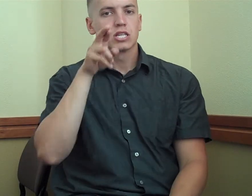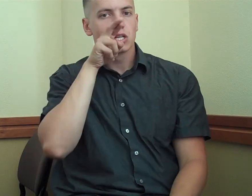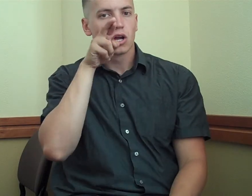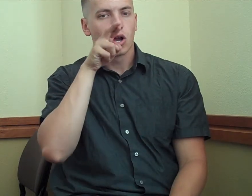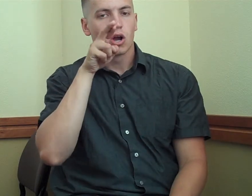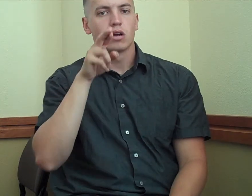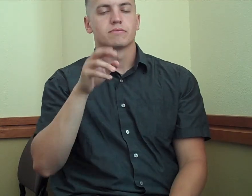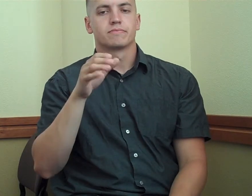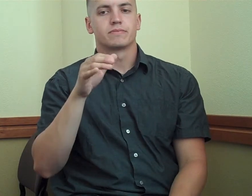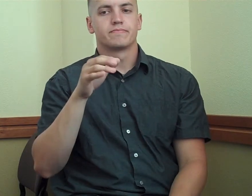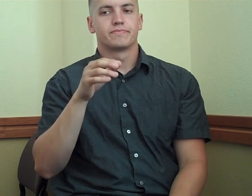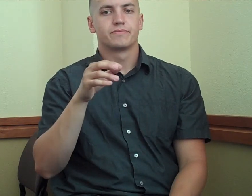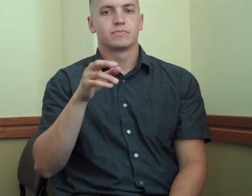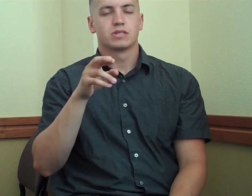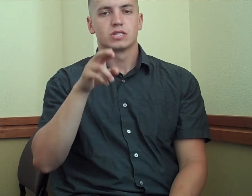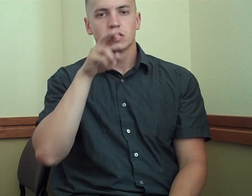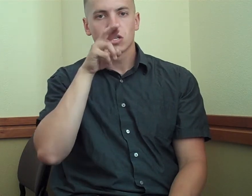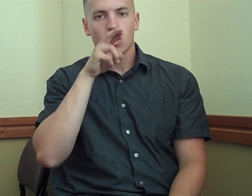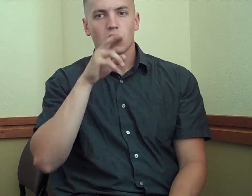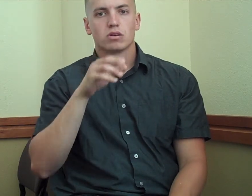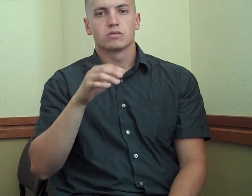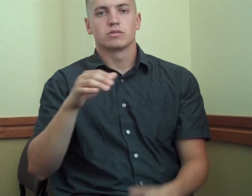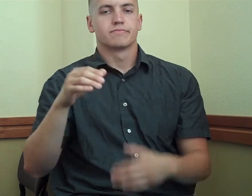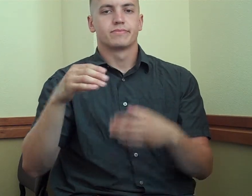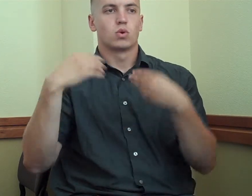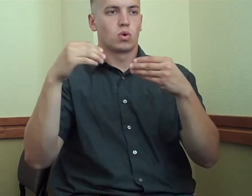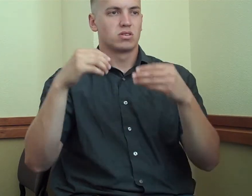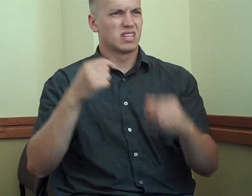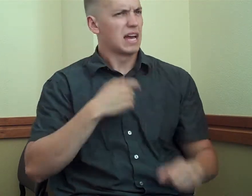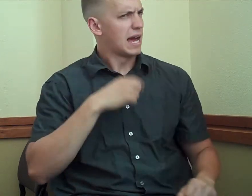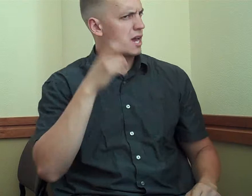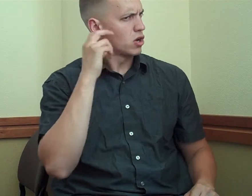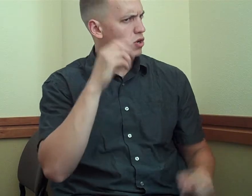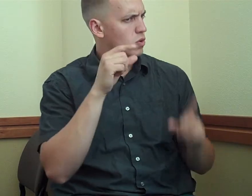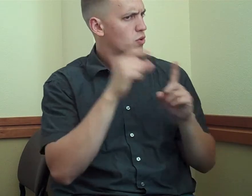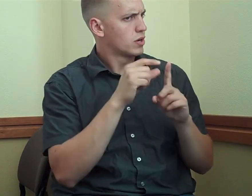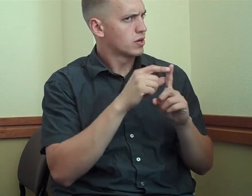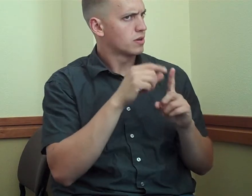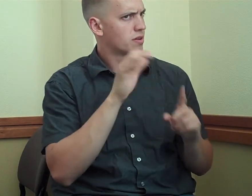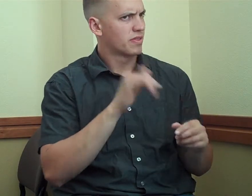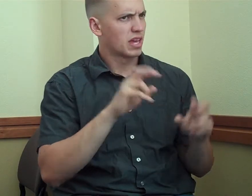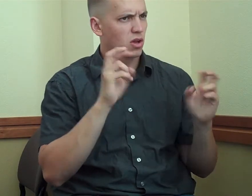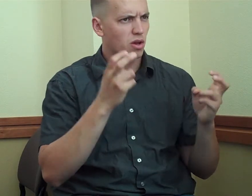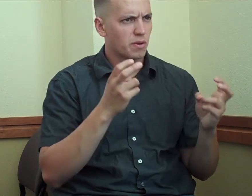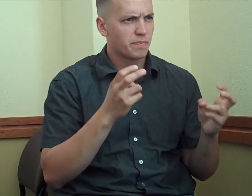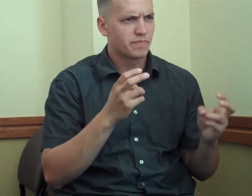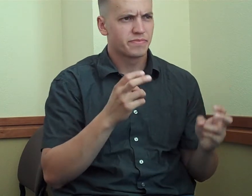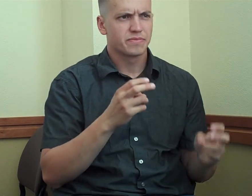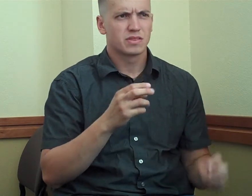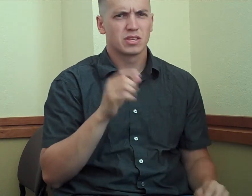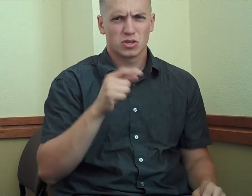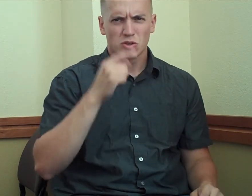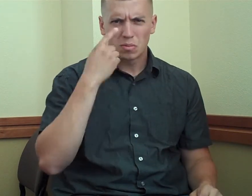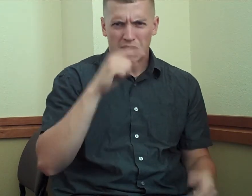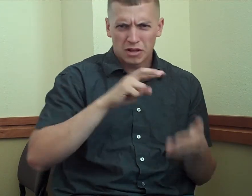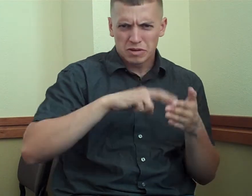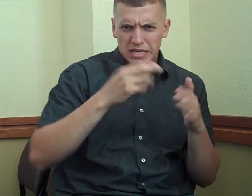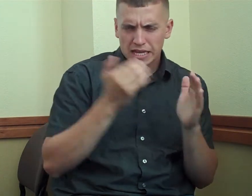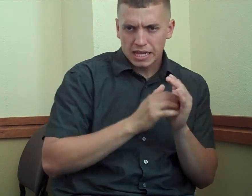heard. I heard the word, what was it called again? Prows. Can you reread it for me? Now, he worked in the